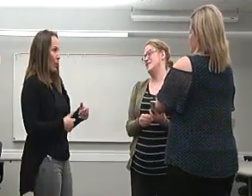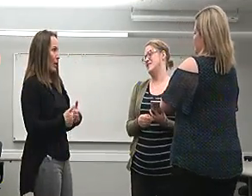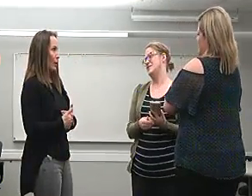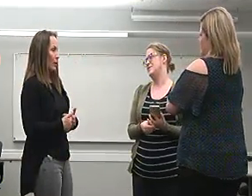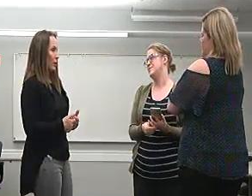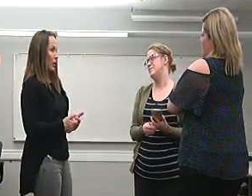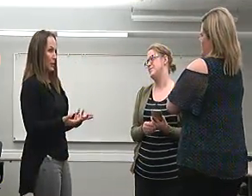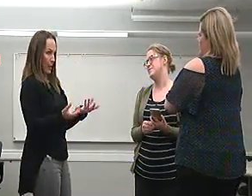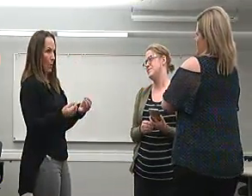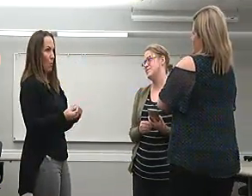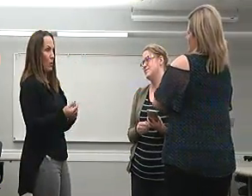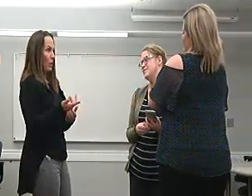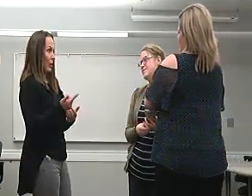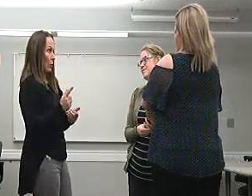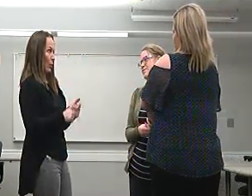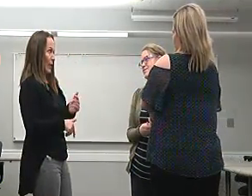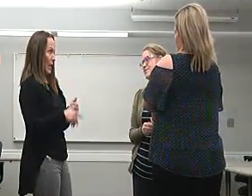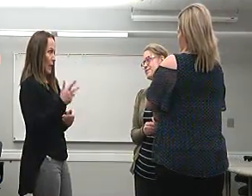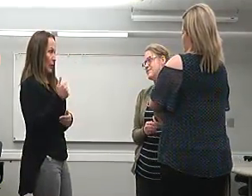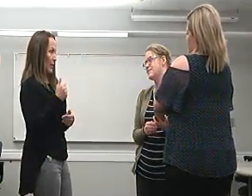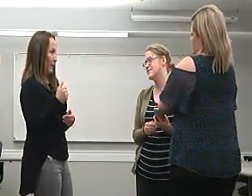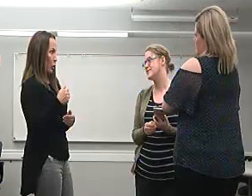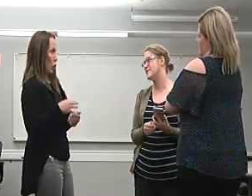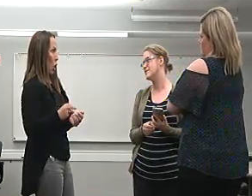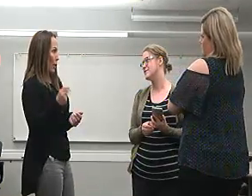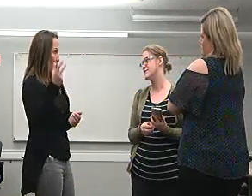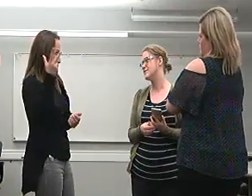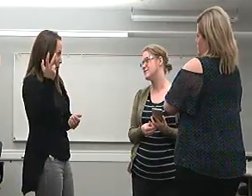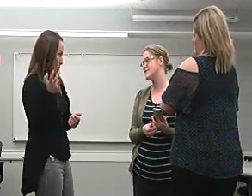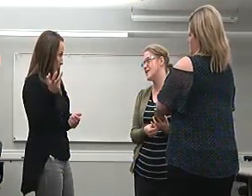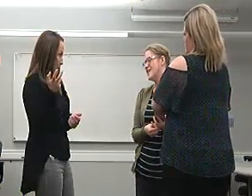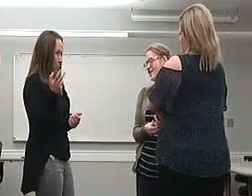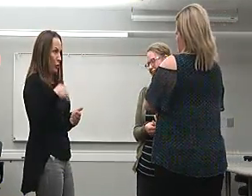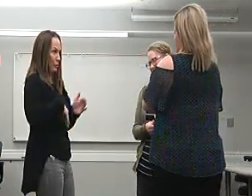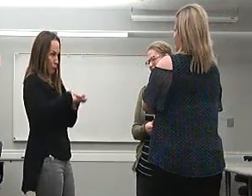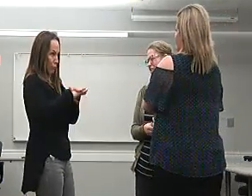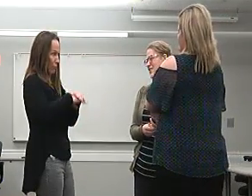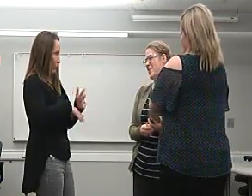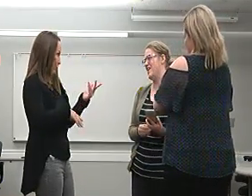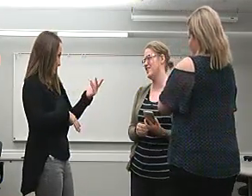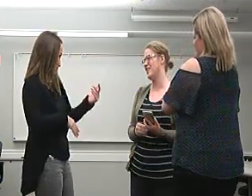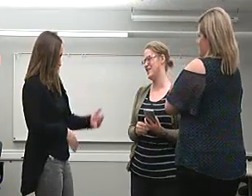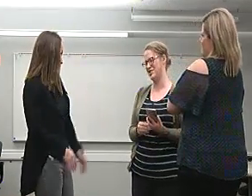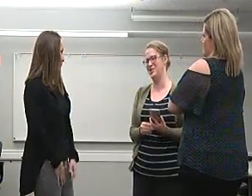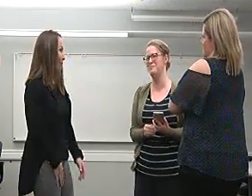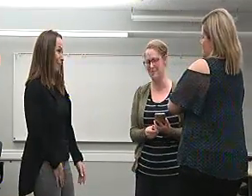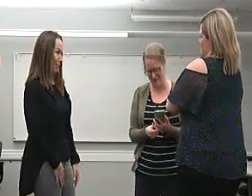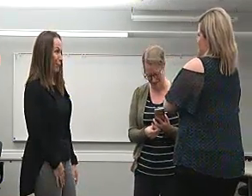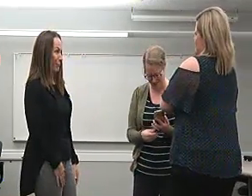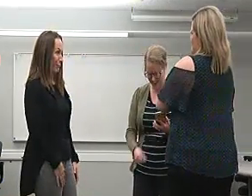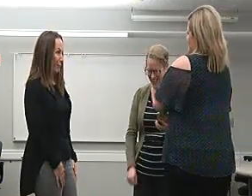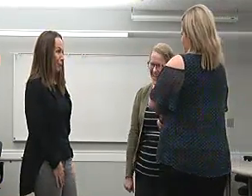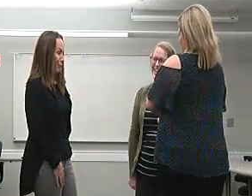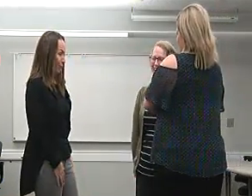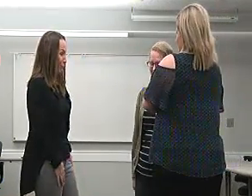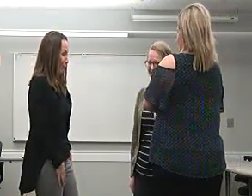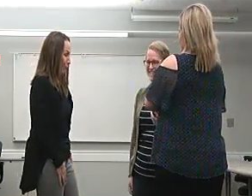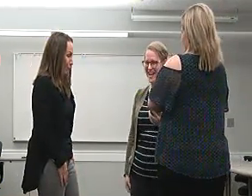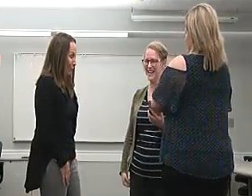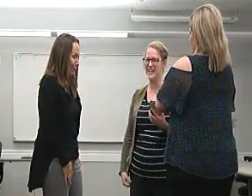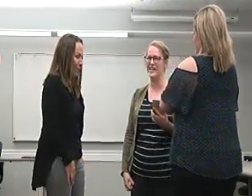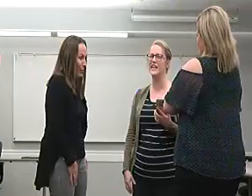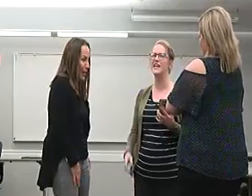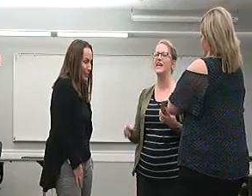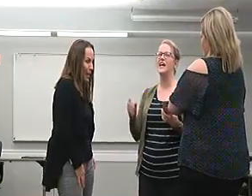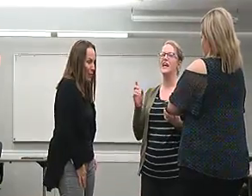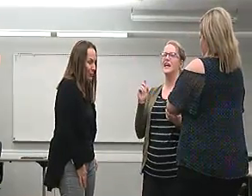like, actually oh, has we can't. You don't have a dog There's here. like my first You're like, Ashton like, described she had exactly. and